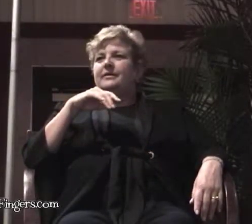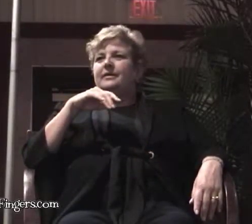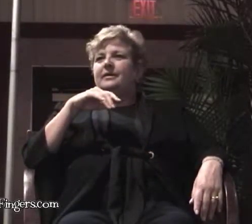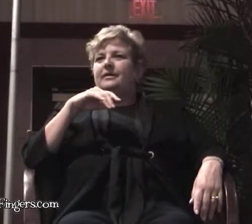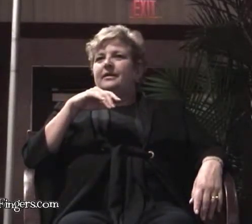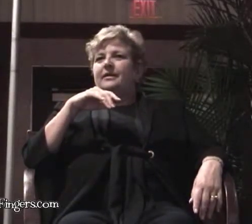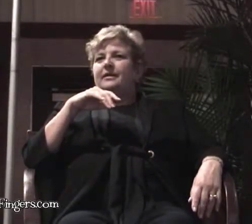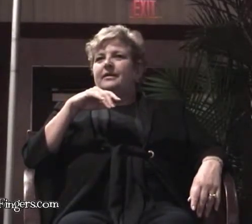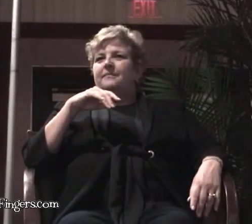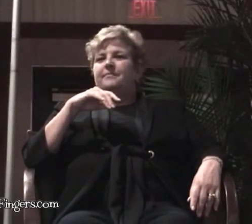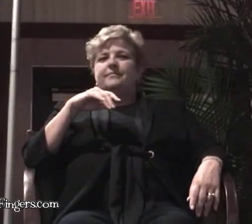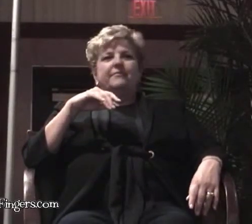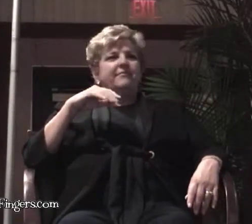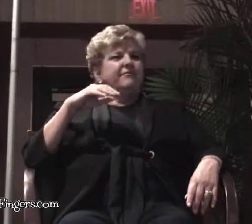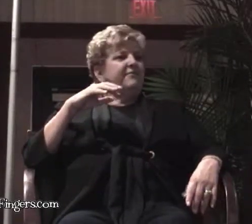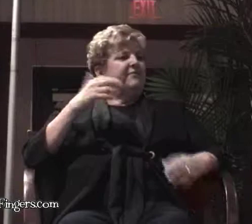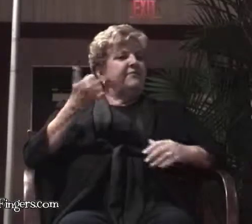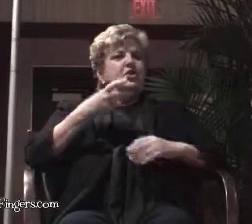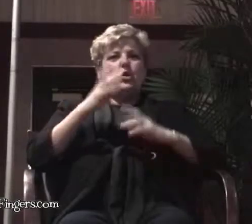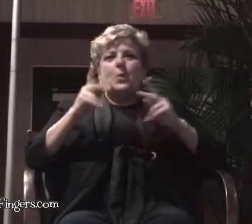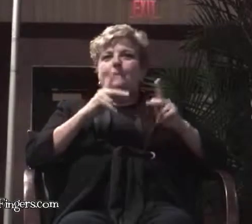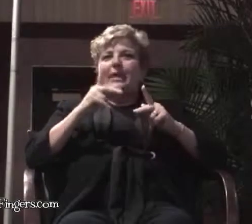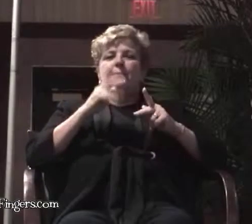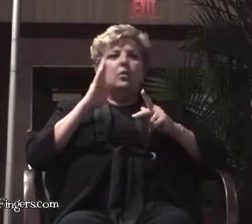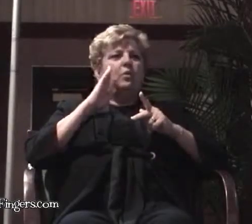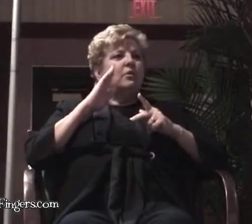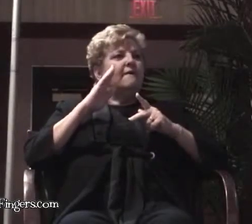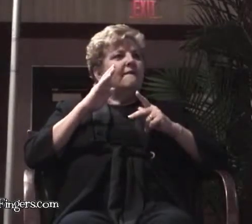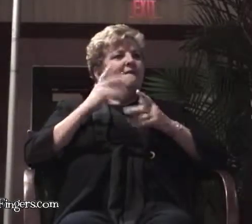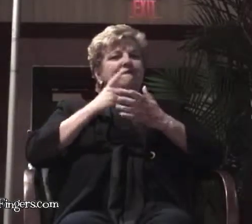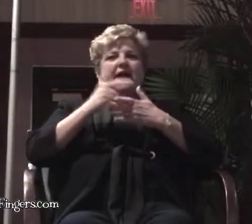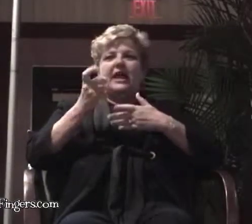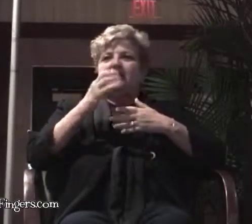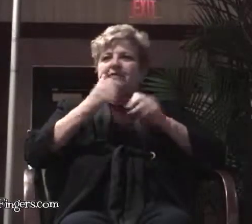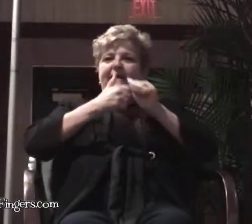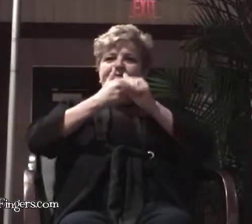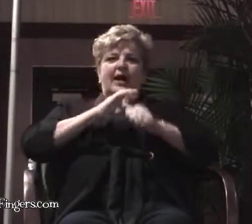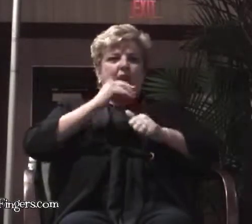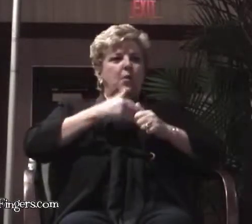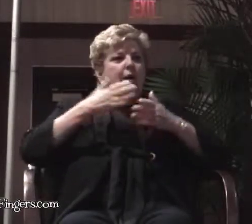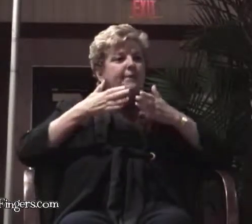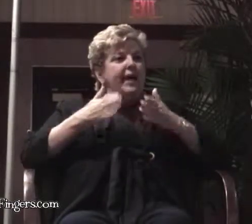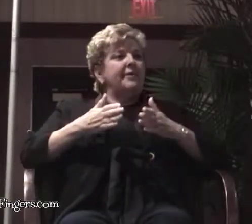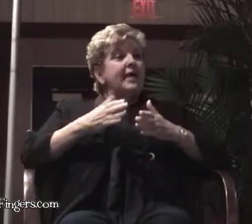Our path, well, the path's a lot easier to follow today because of people like Katie and Tom and others.